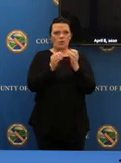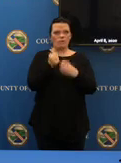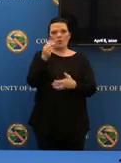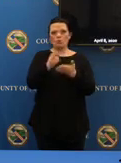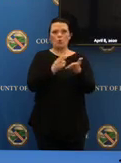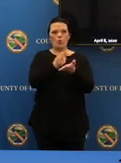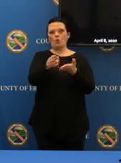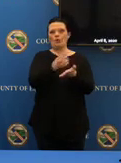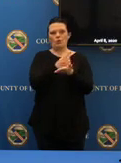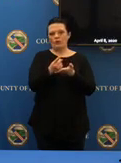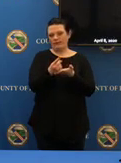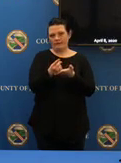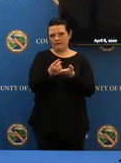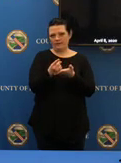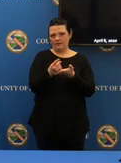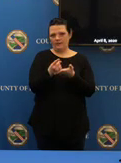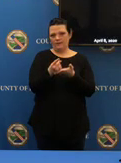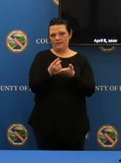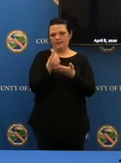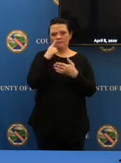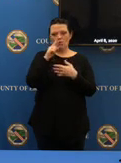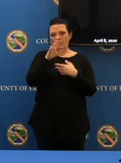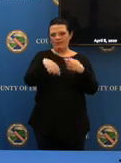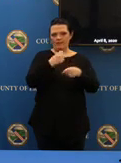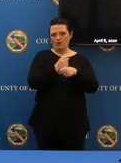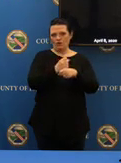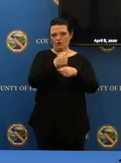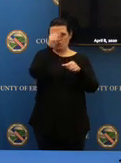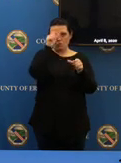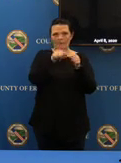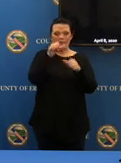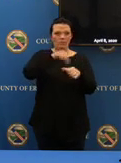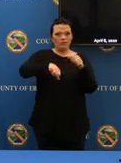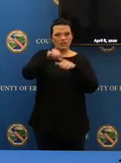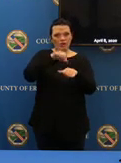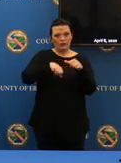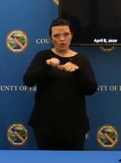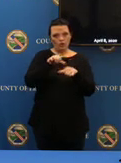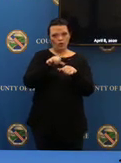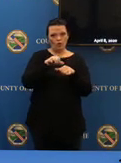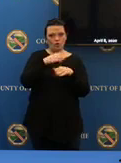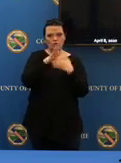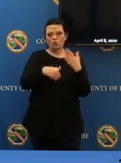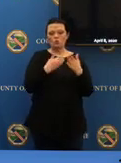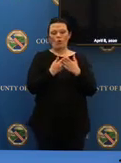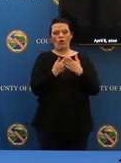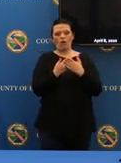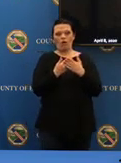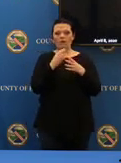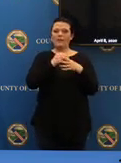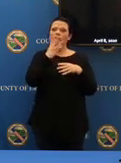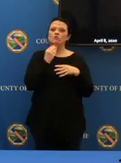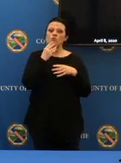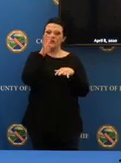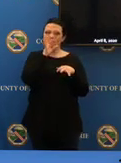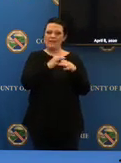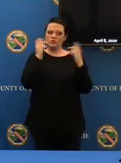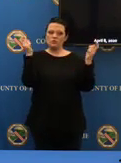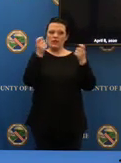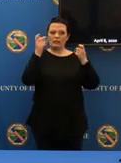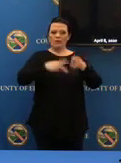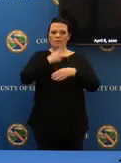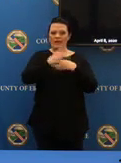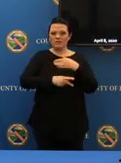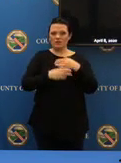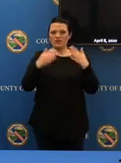holiest weeks of the year, to remember each other. To all those in the Jewish faith who are celebrating